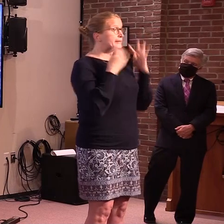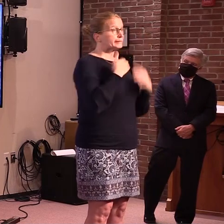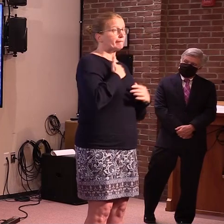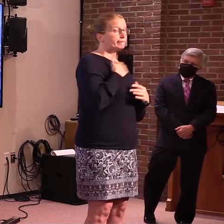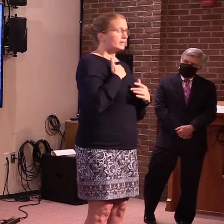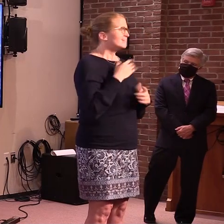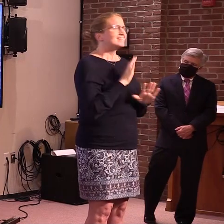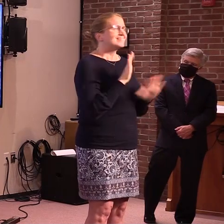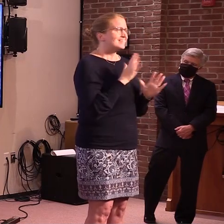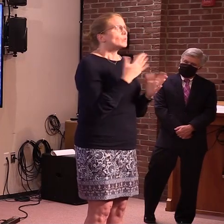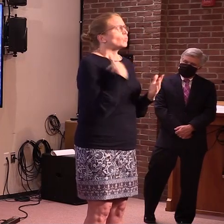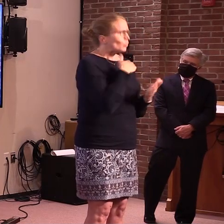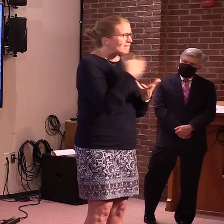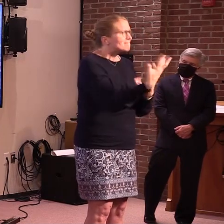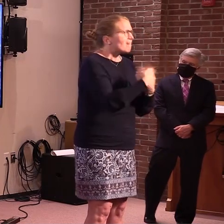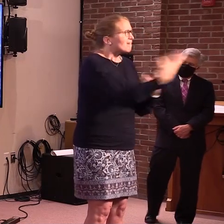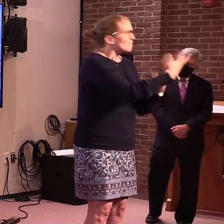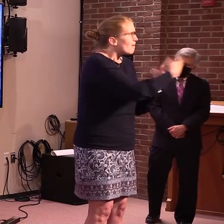this together,